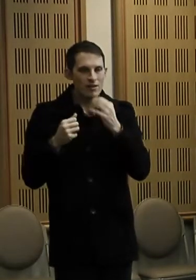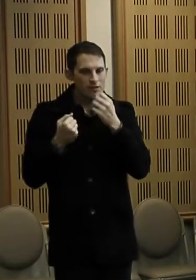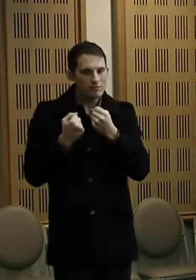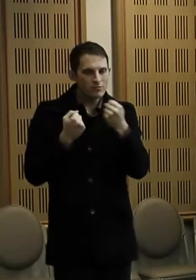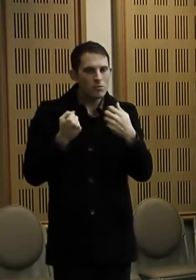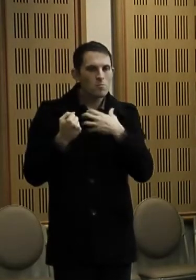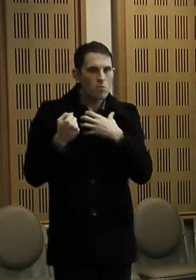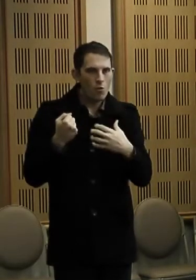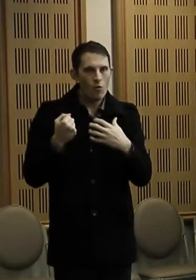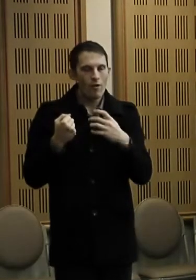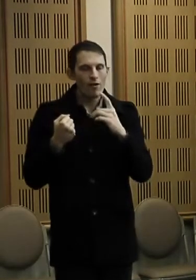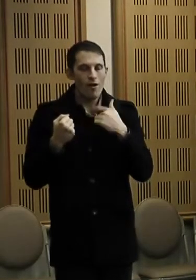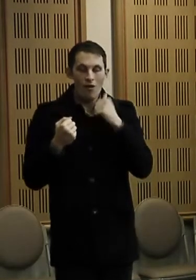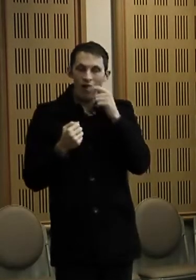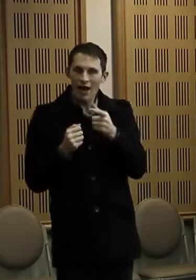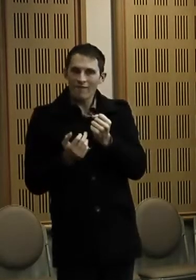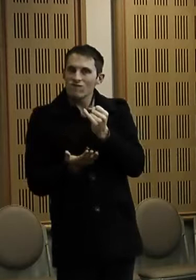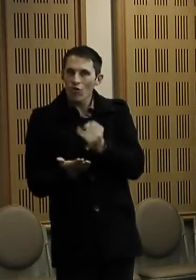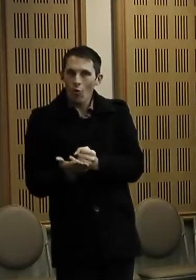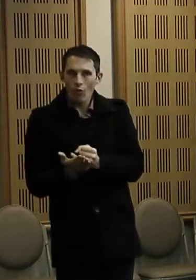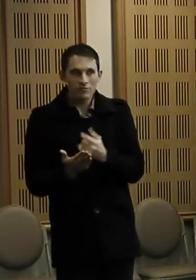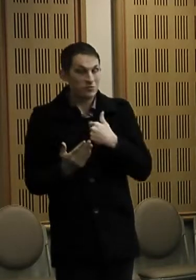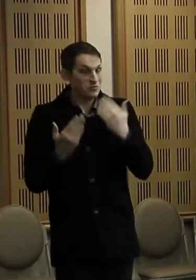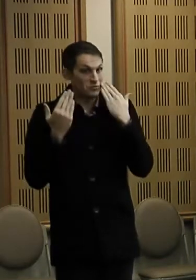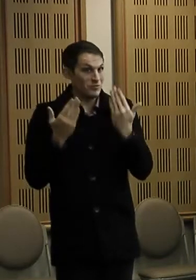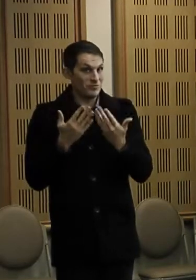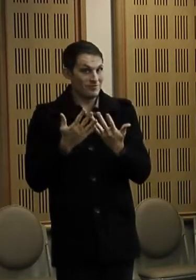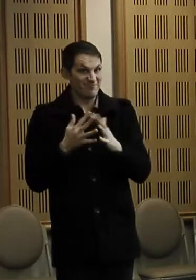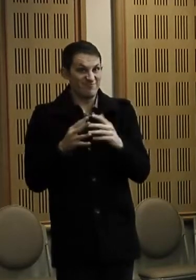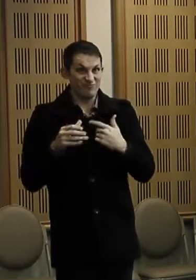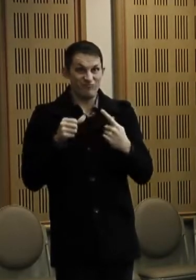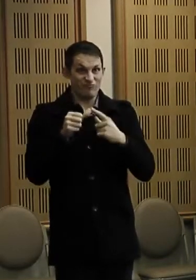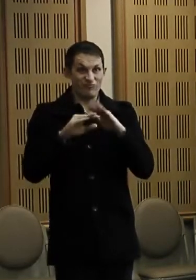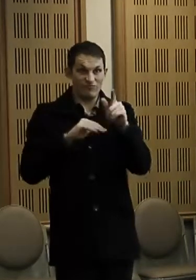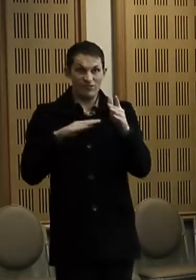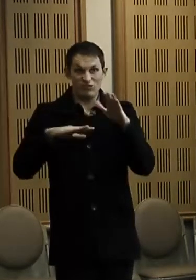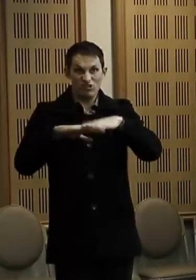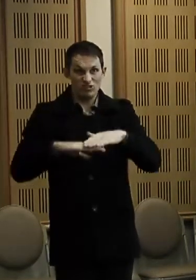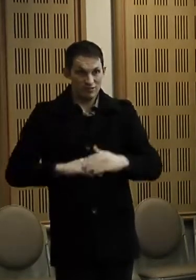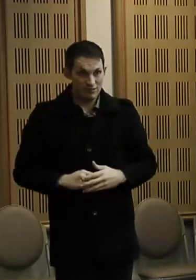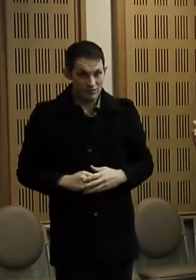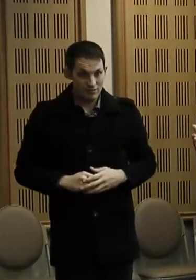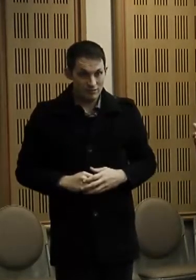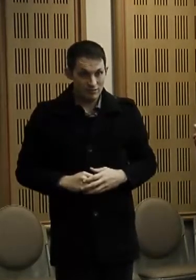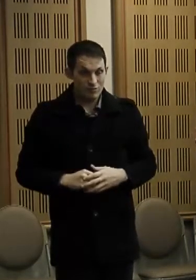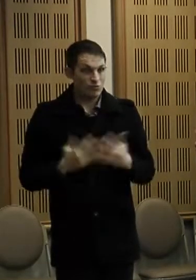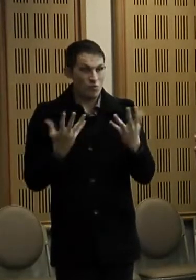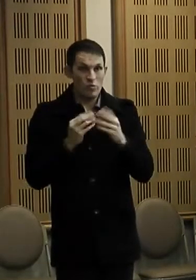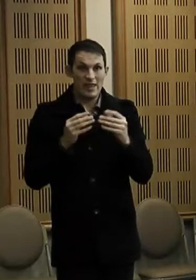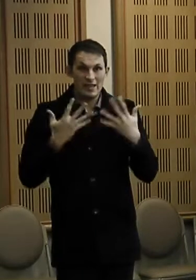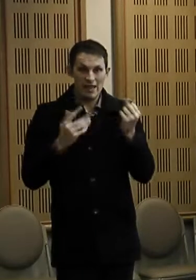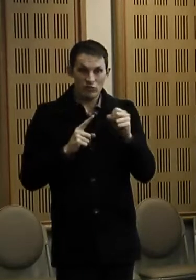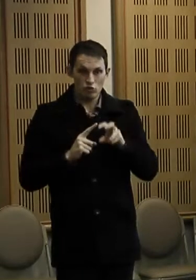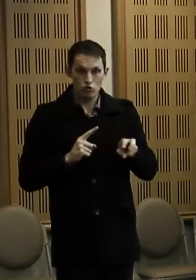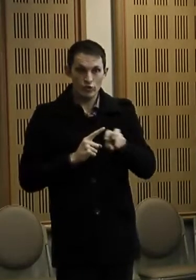flaw, but I don't know if I've got a response to that. I think that we've moved, and in anything there is a journey. So we